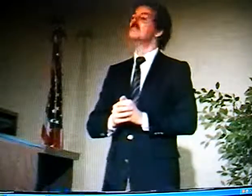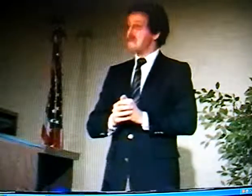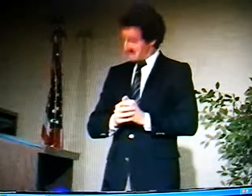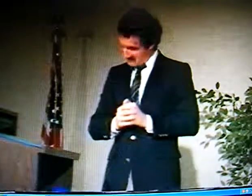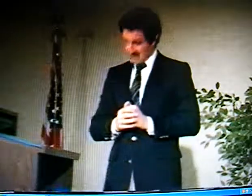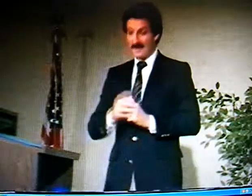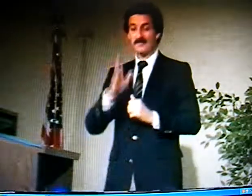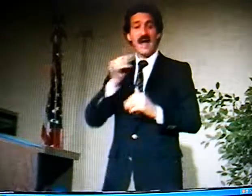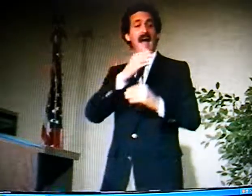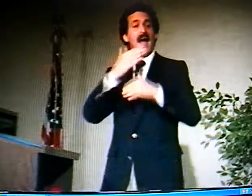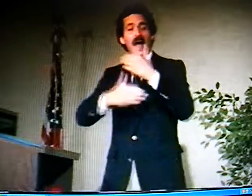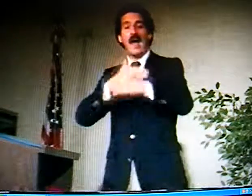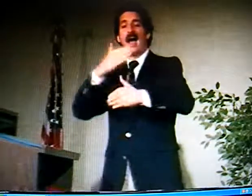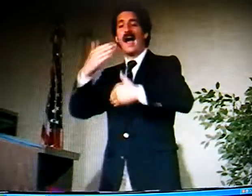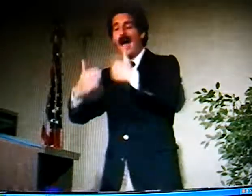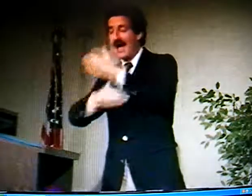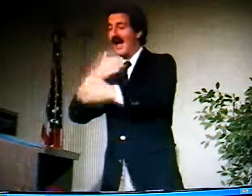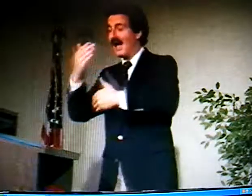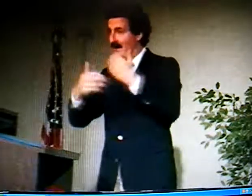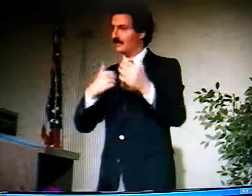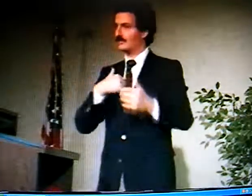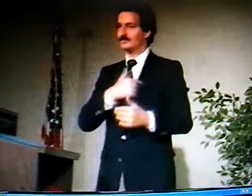that came together nicely. And then through that